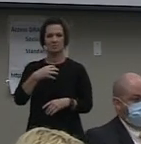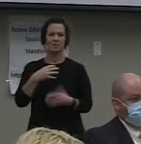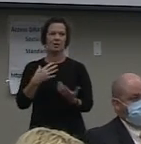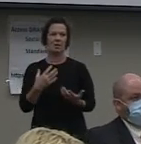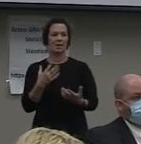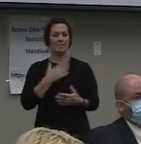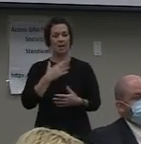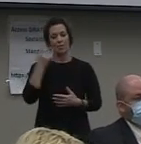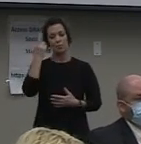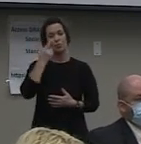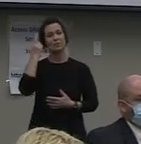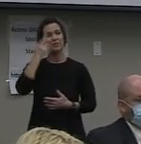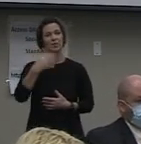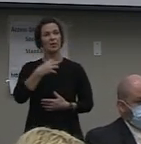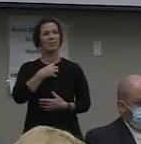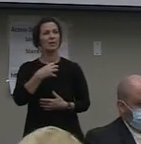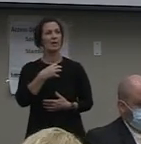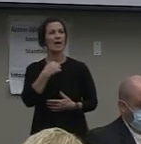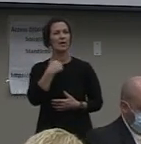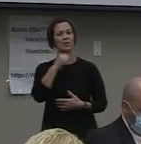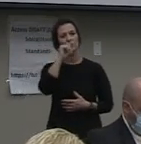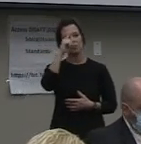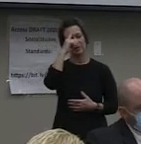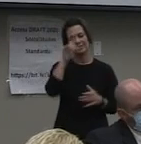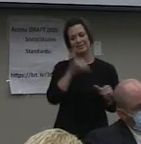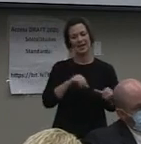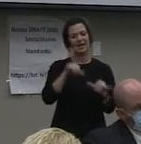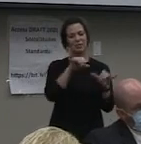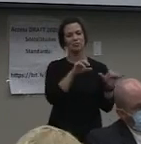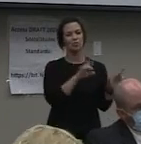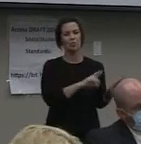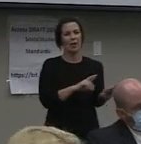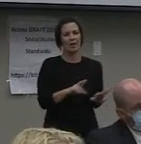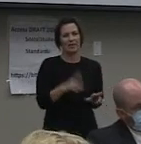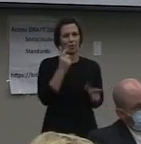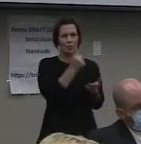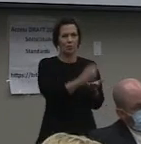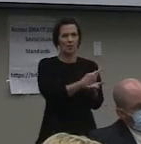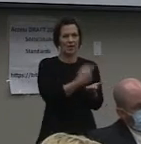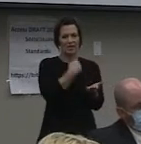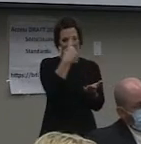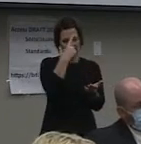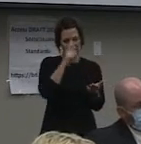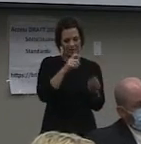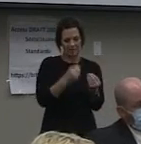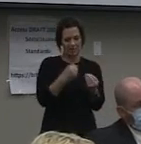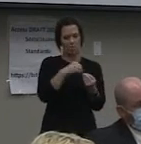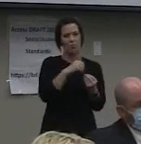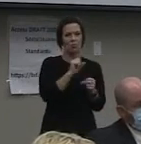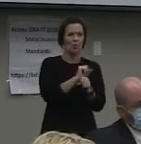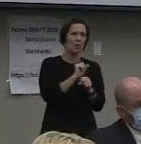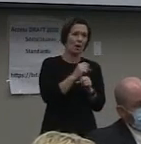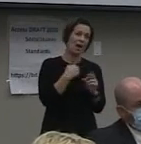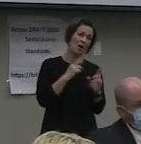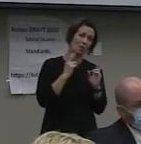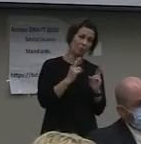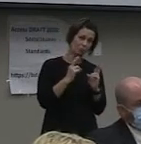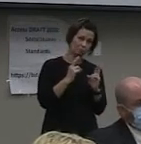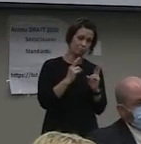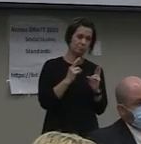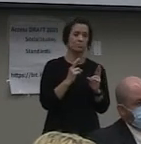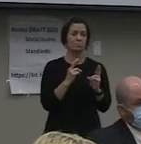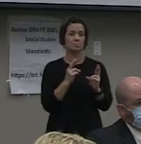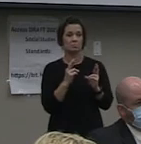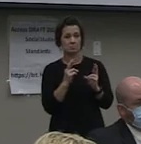right now is that I don't think the standards are ready to be approved. I think they need more work. I'm hopeful to be able to support the standards.